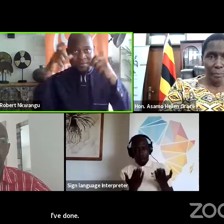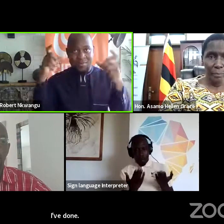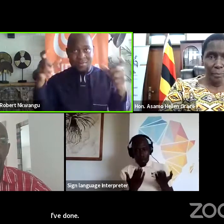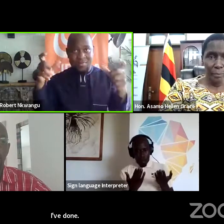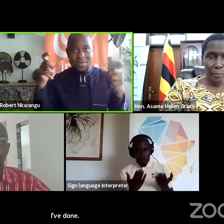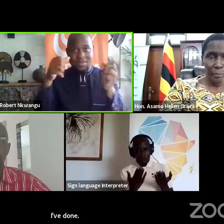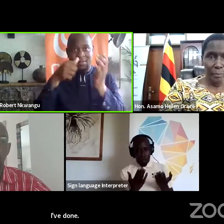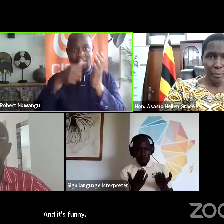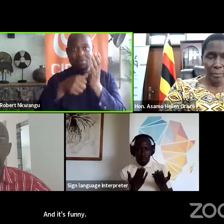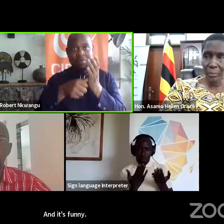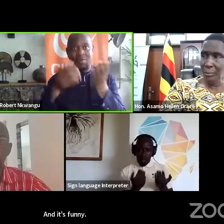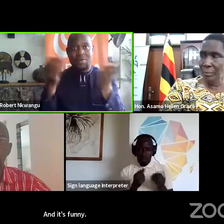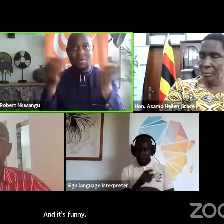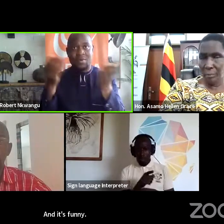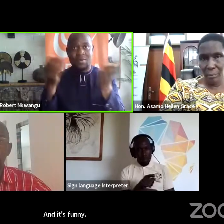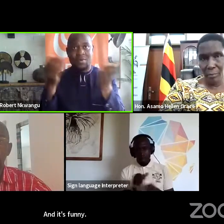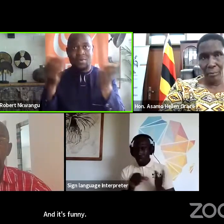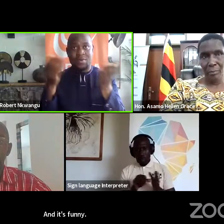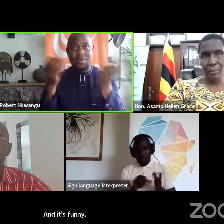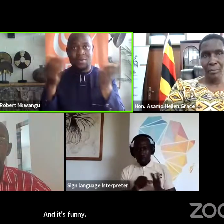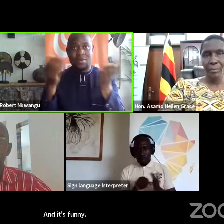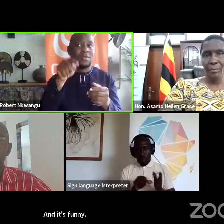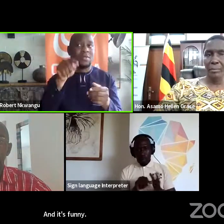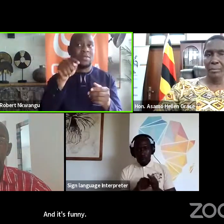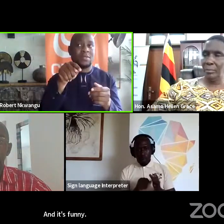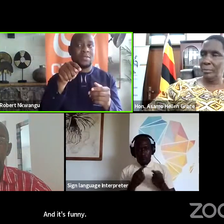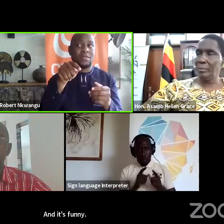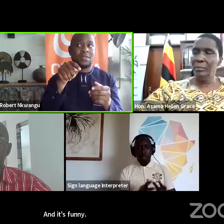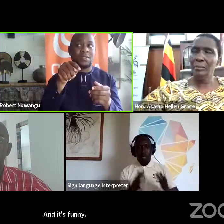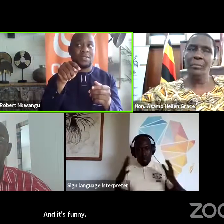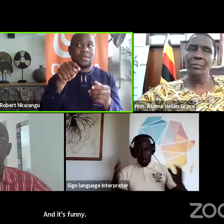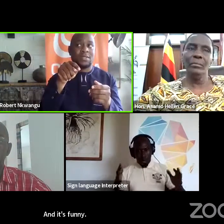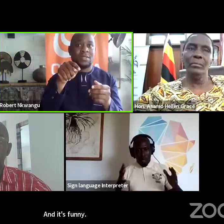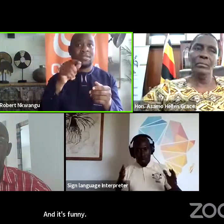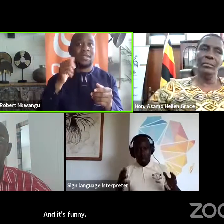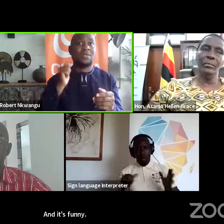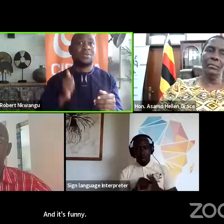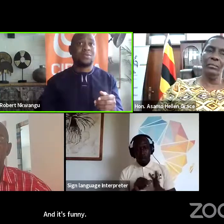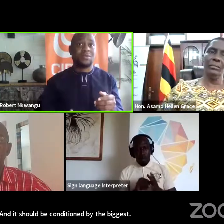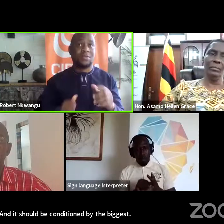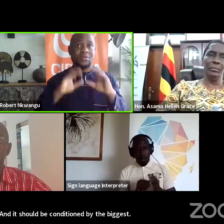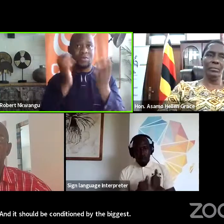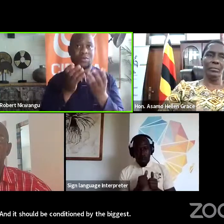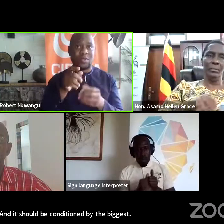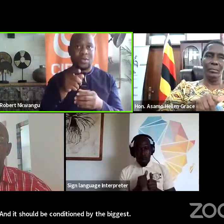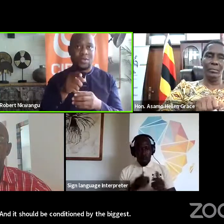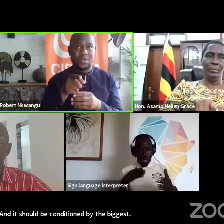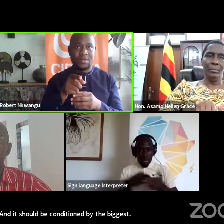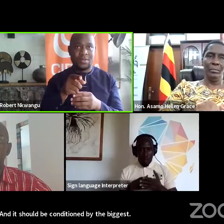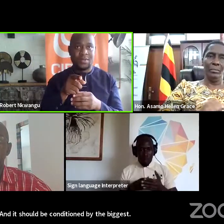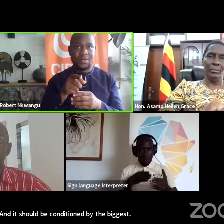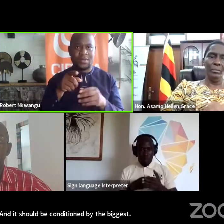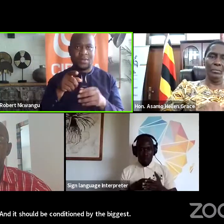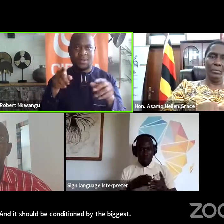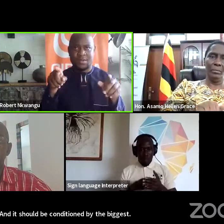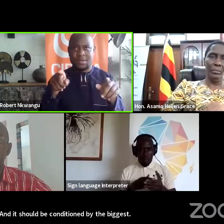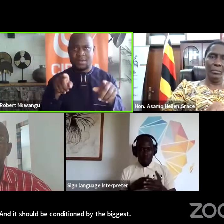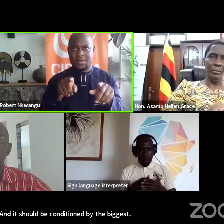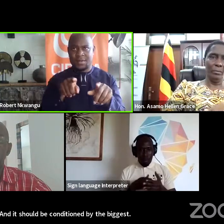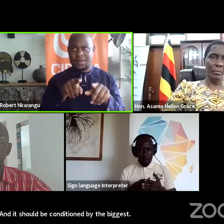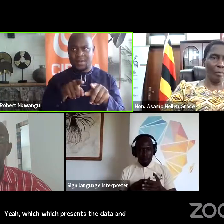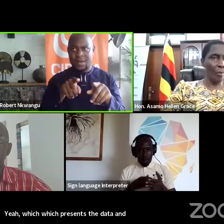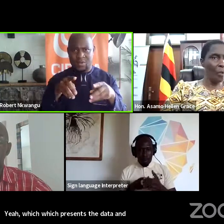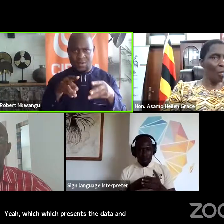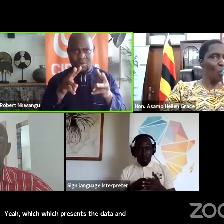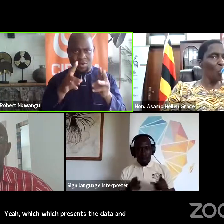it's true they can listen, but the biggest barrier which presents that, and of